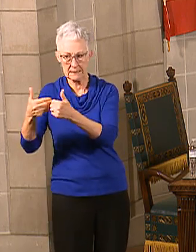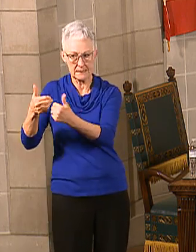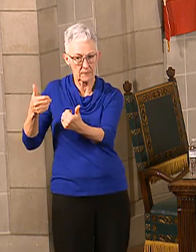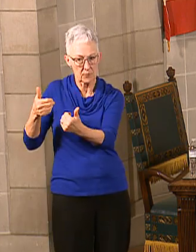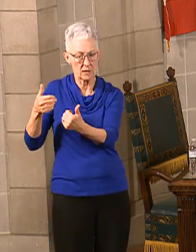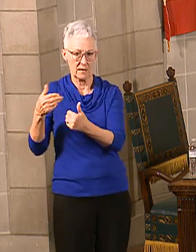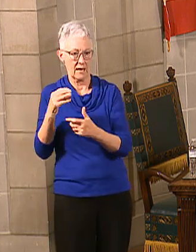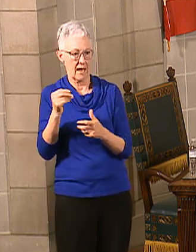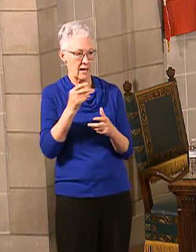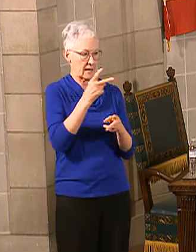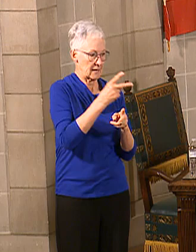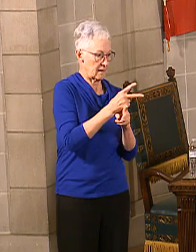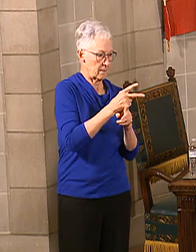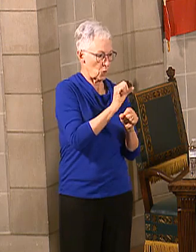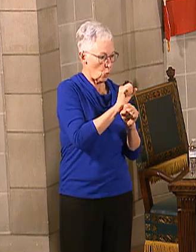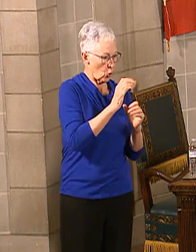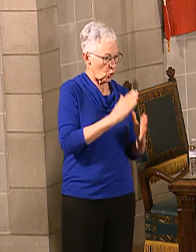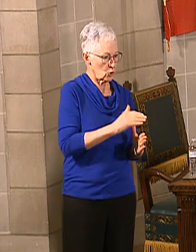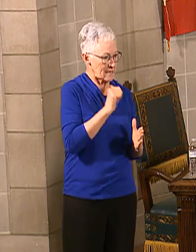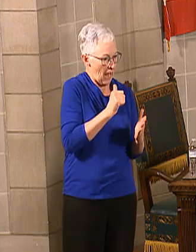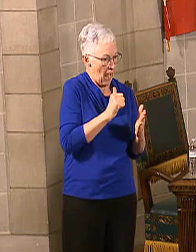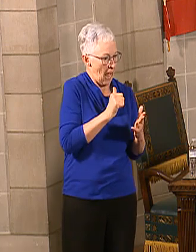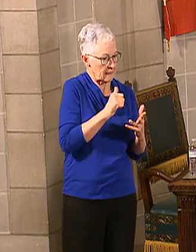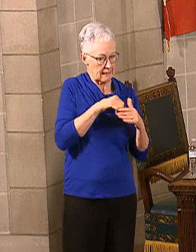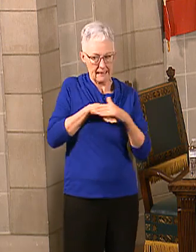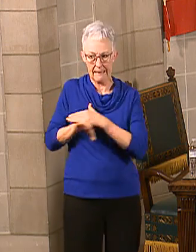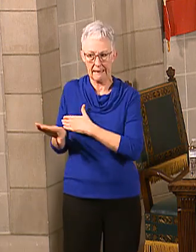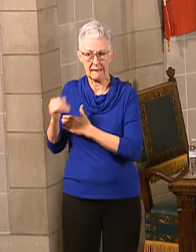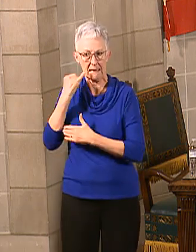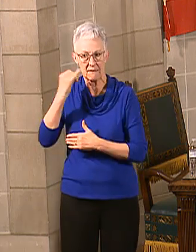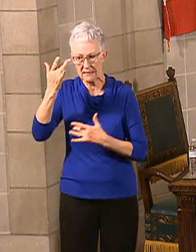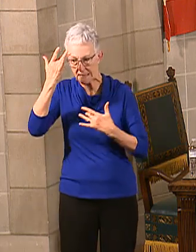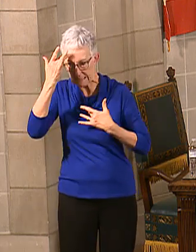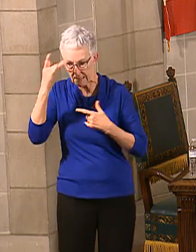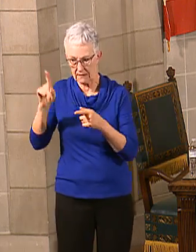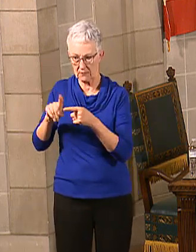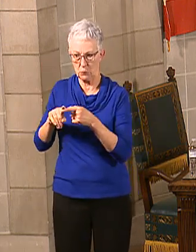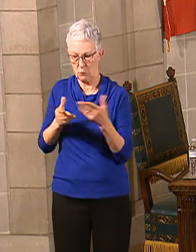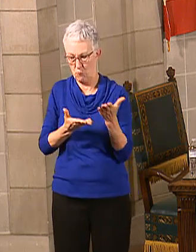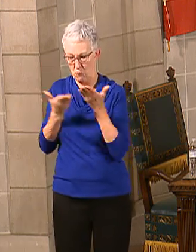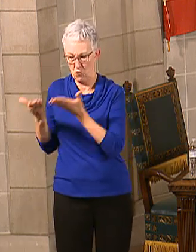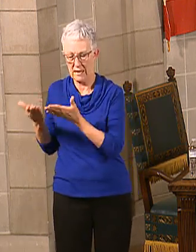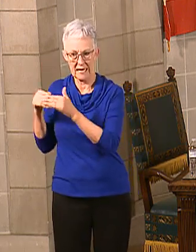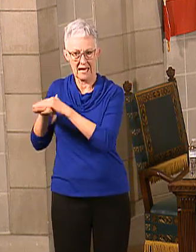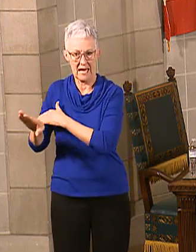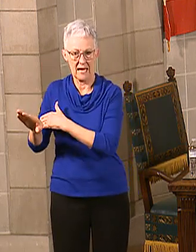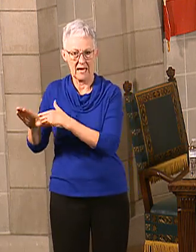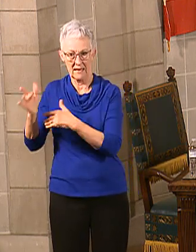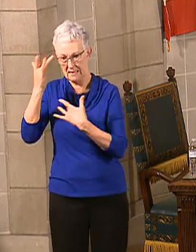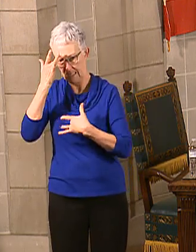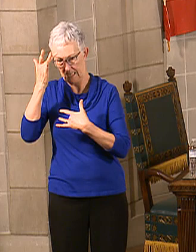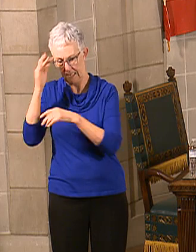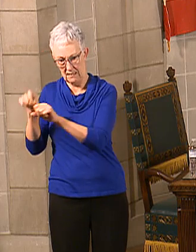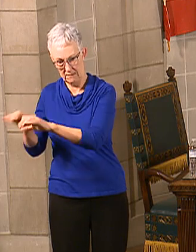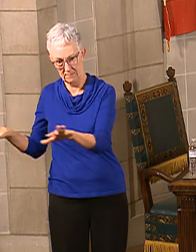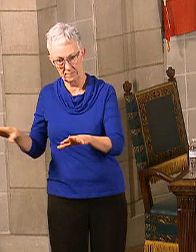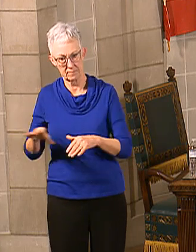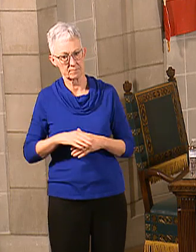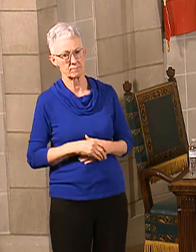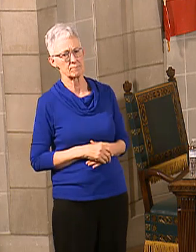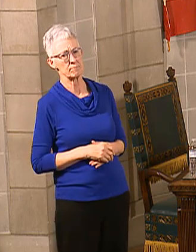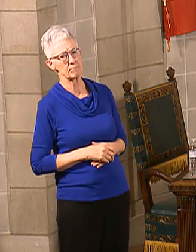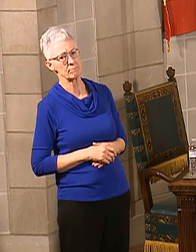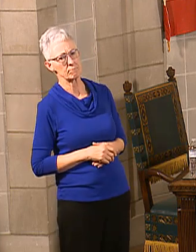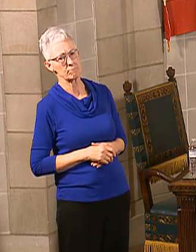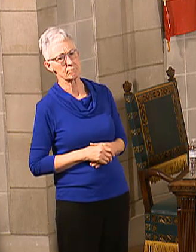get in there, and do our best job to prevent that. And there's some other things we're gonna be talking about down the road along those lines. Is the staff been directed in any way or measure to